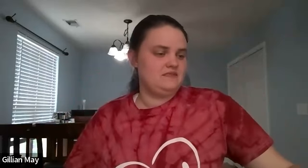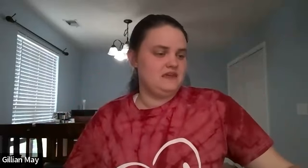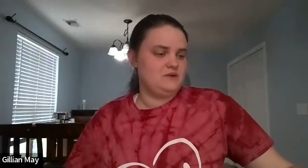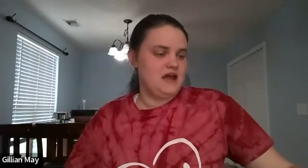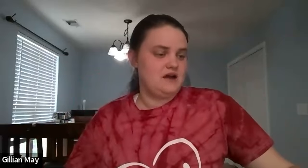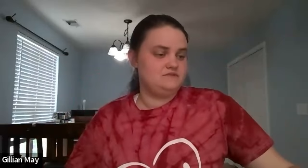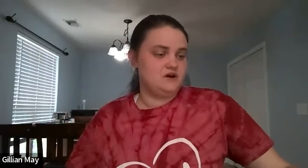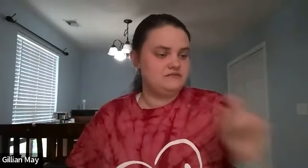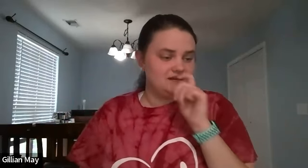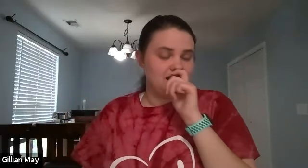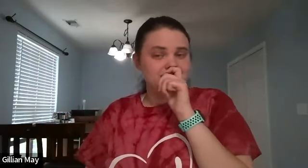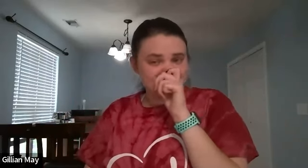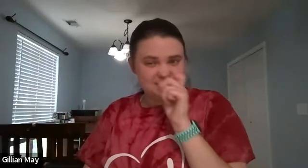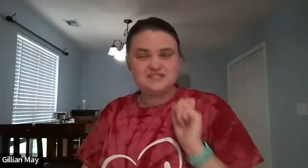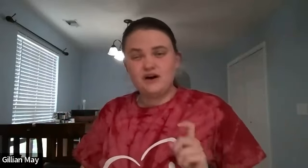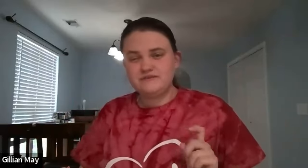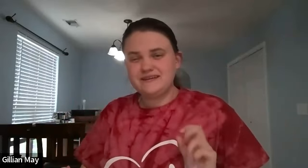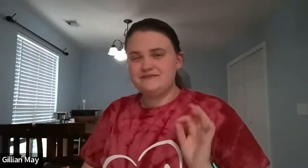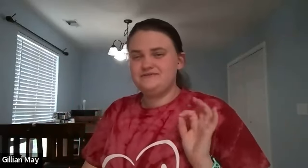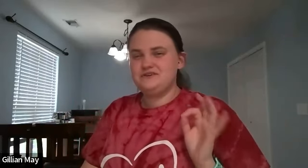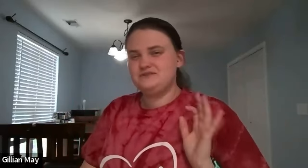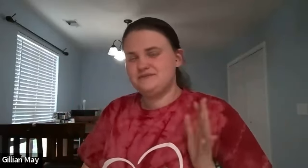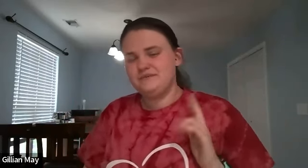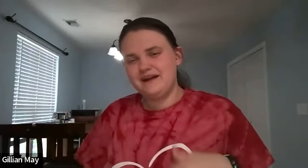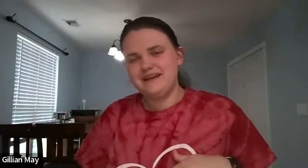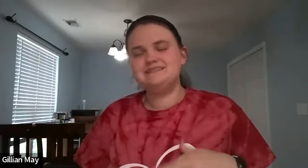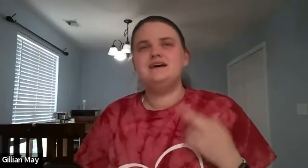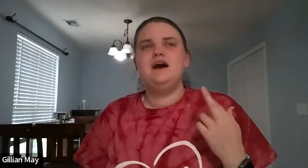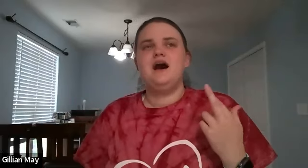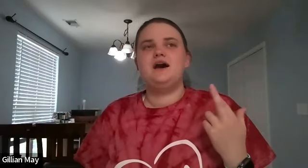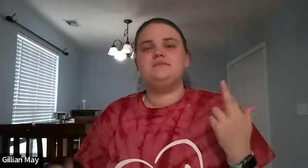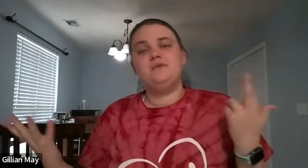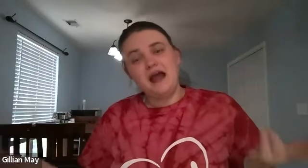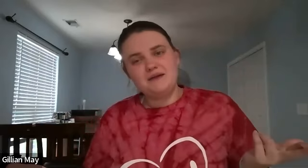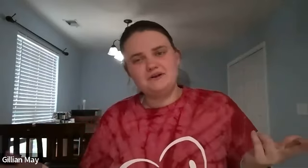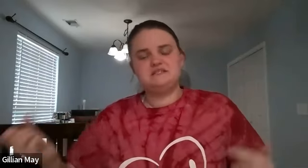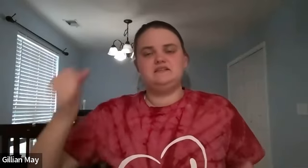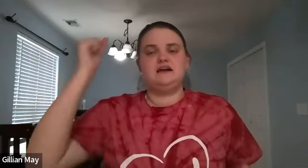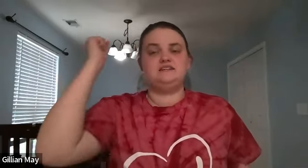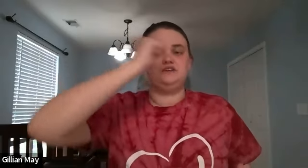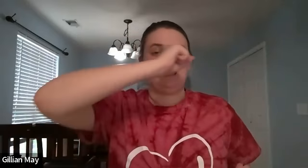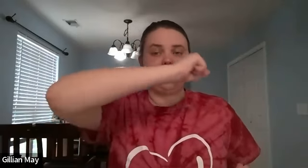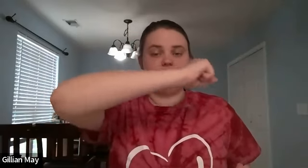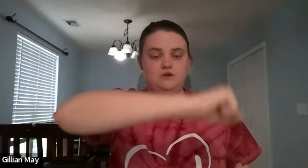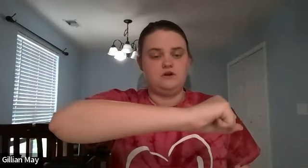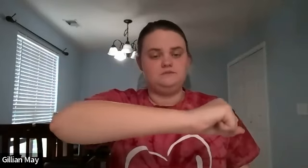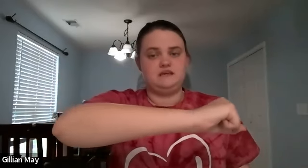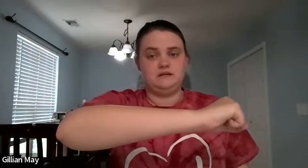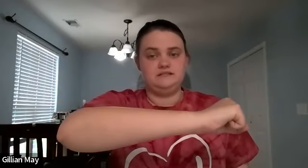Then we have dolphin. I've seen dolphin a few different ways. The one I personally like is you're going to have your arms sideways,